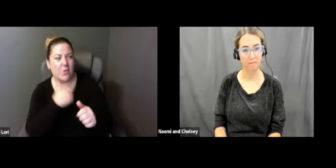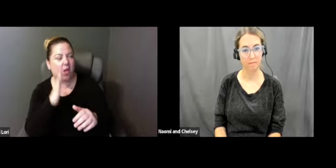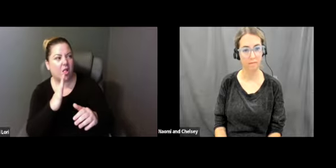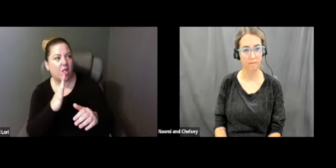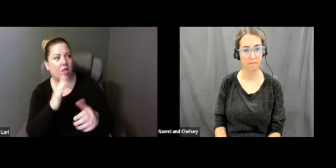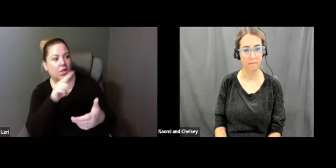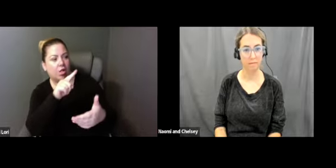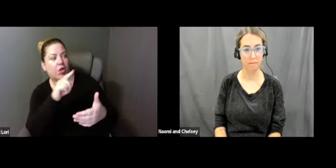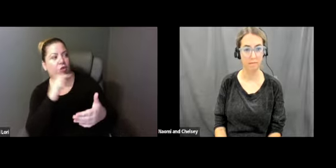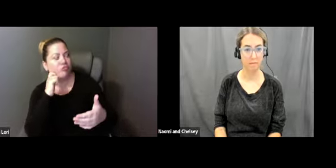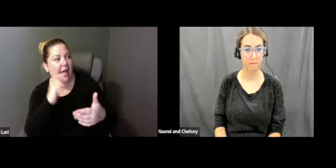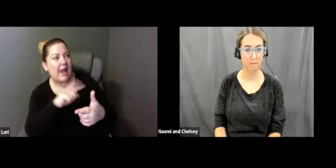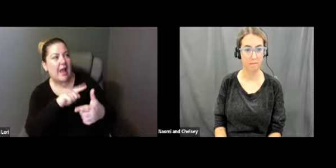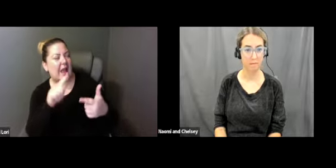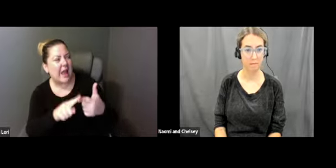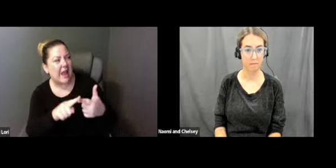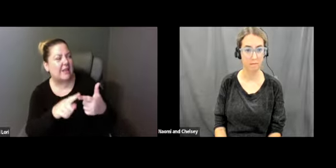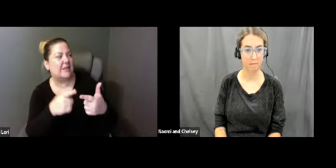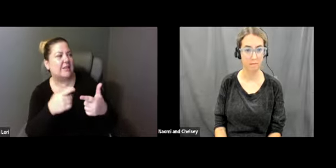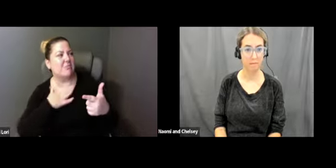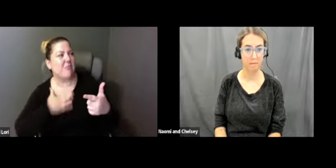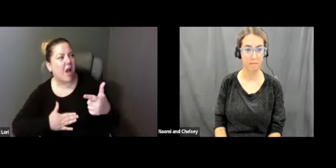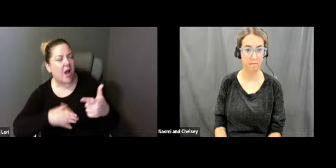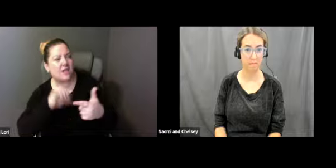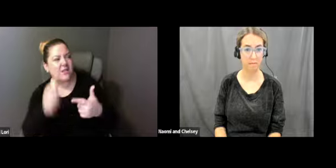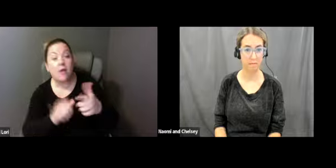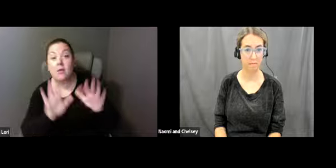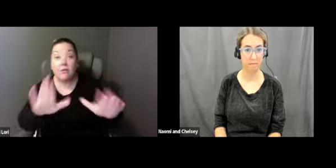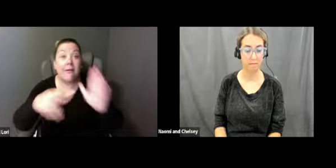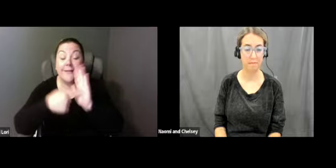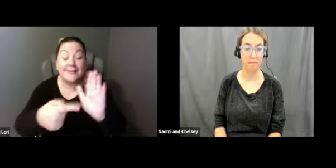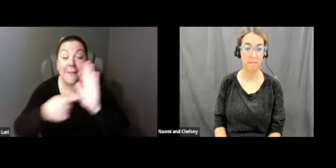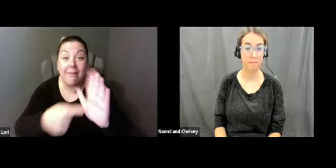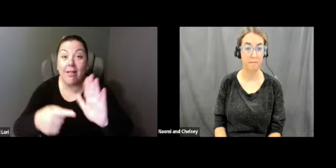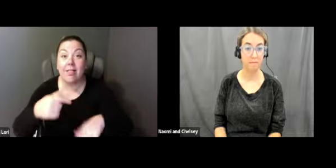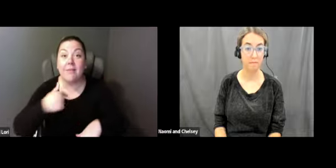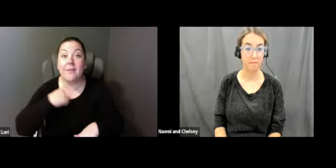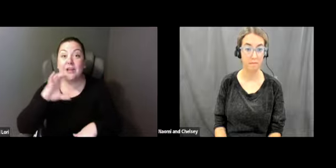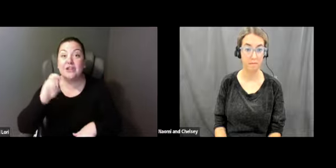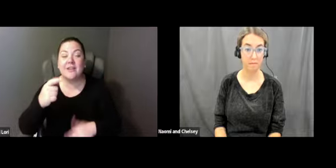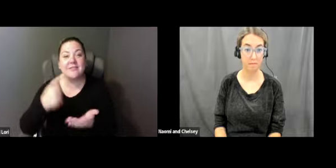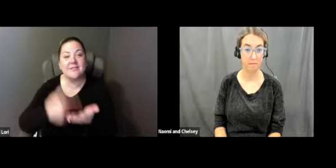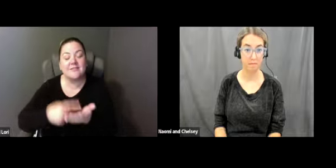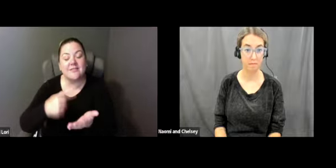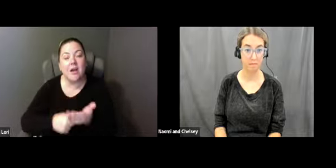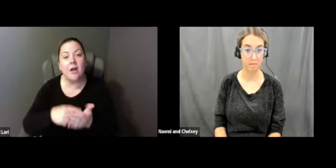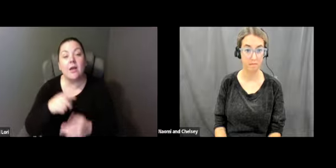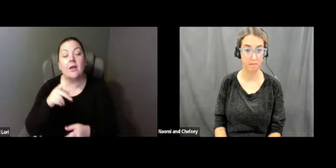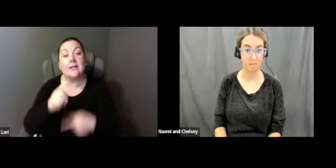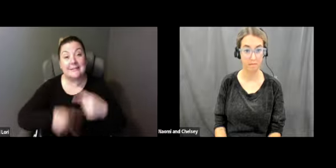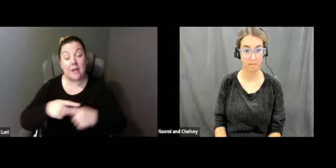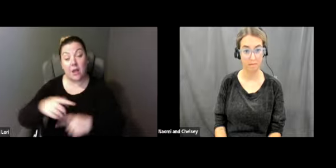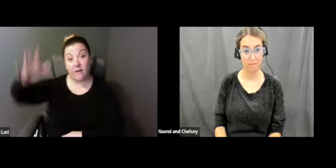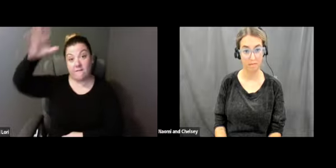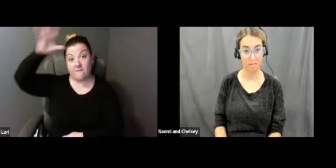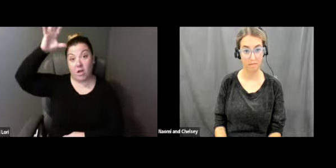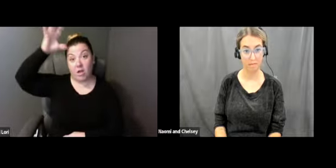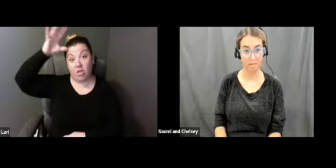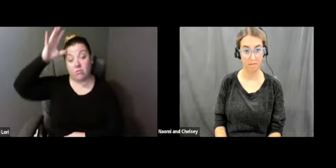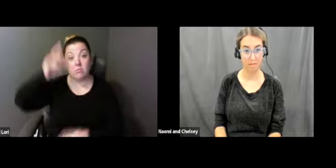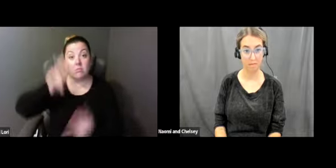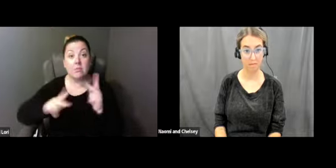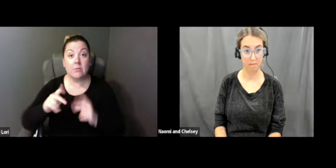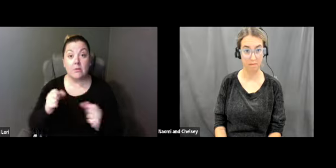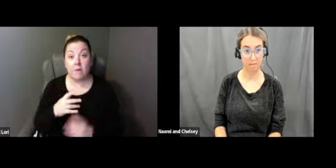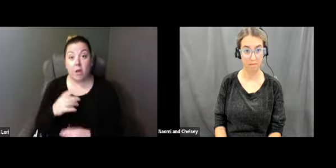won't do certain signs like father, which you have to raise your hand all the way up and hit your thumb on the top of your head.